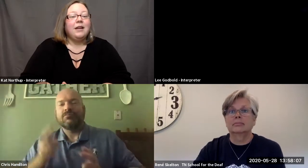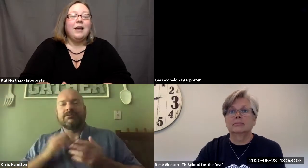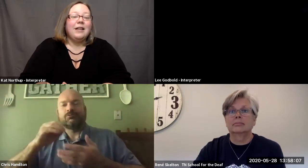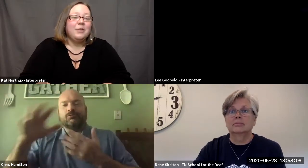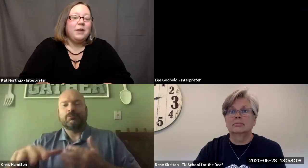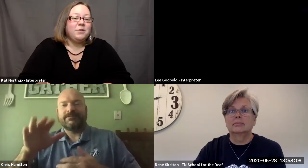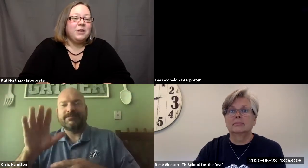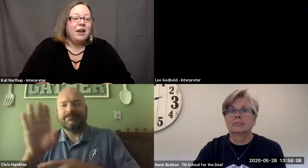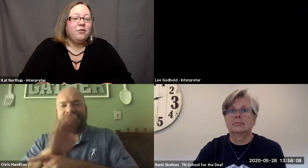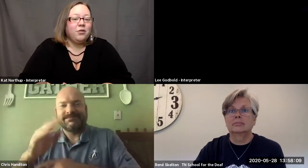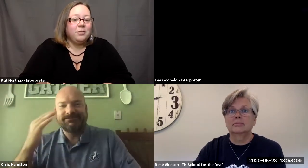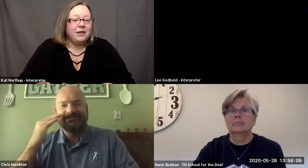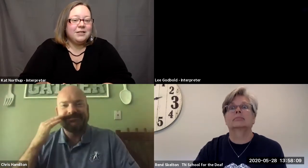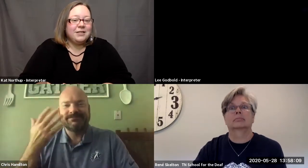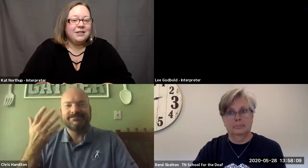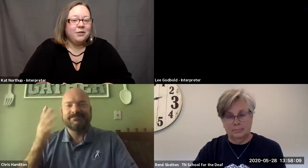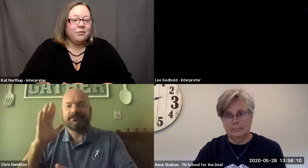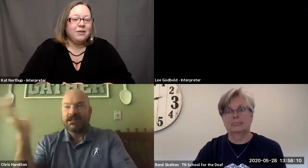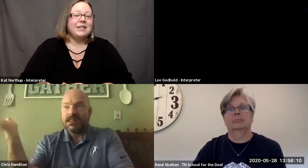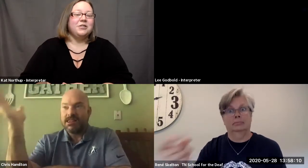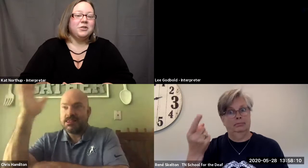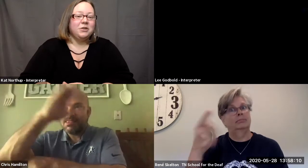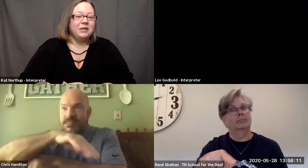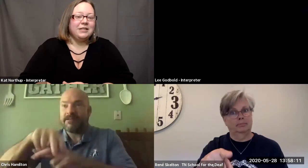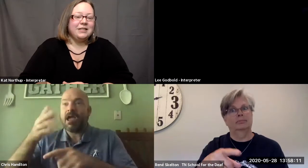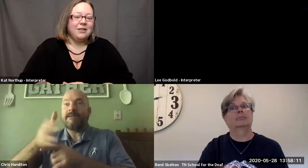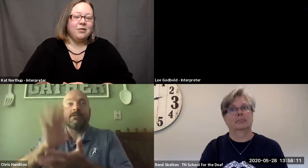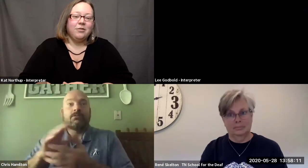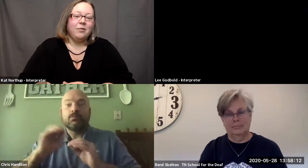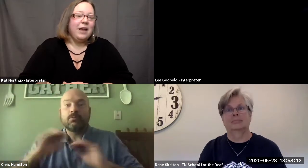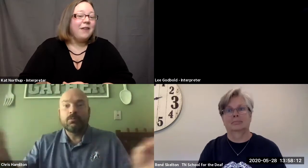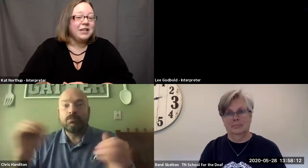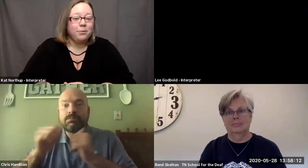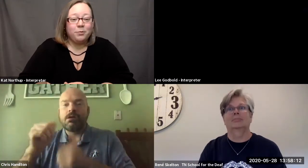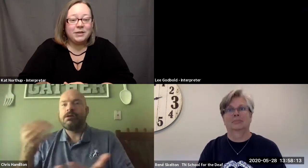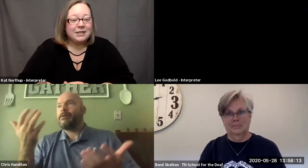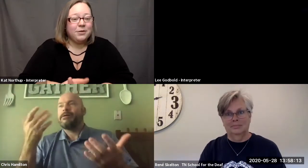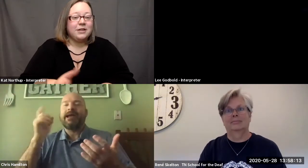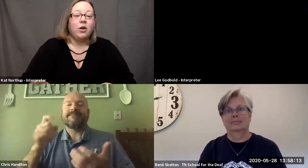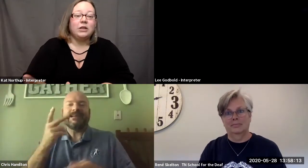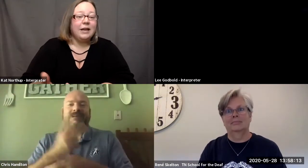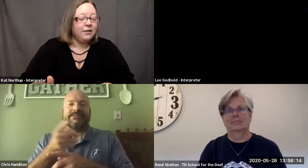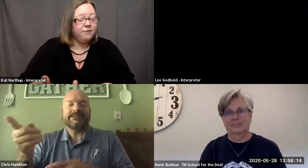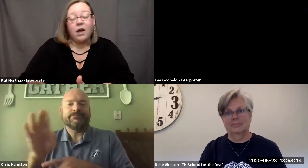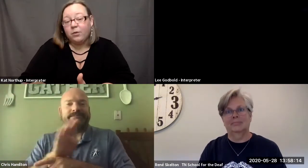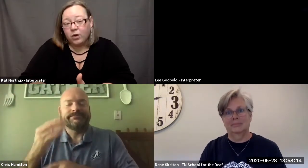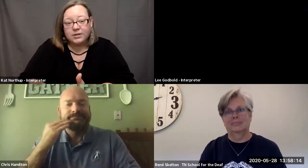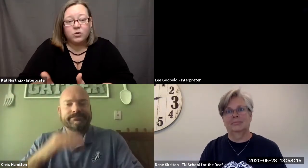Yeah, I think we have to be careful because, you know, residential students, you know, we have to keep them busy because all day, fine, we're at school, but